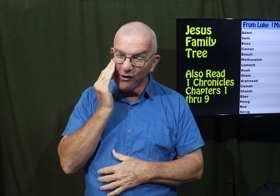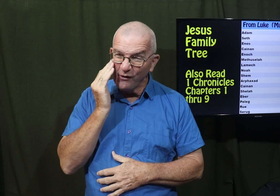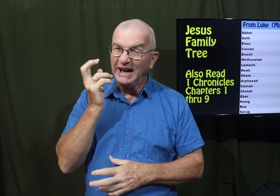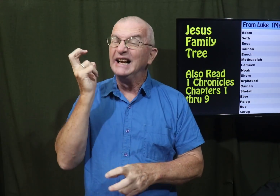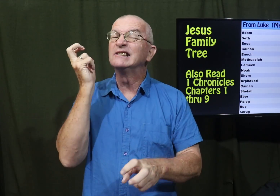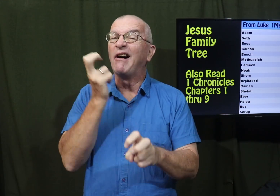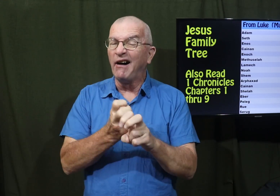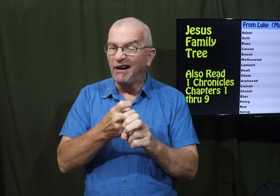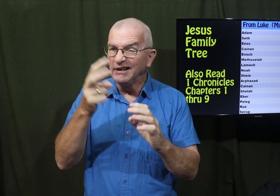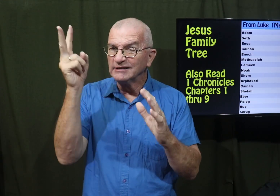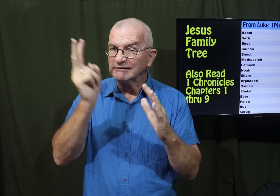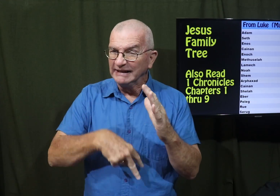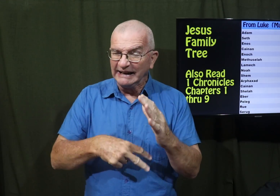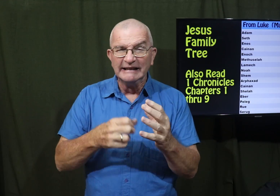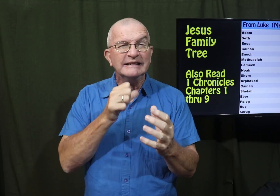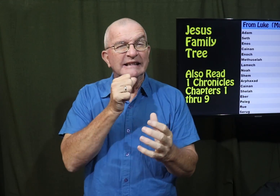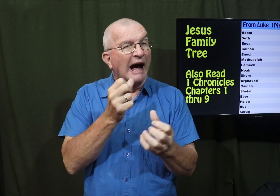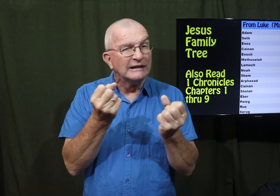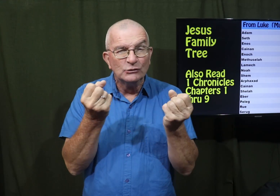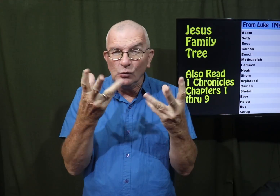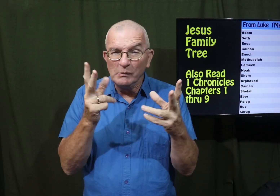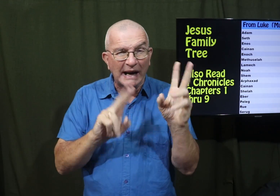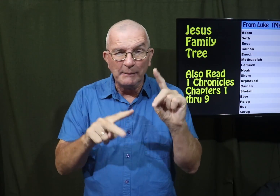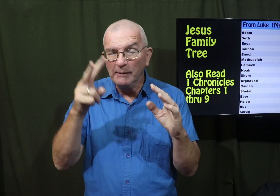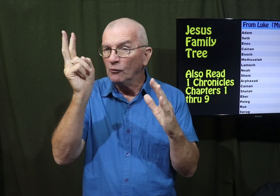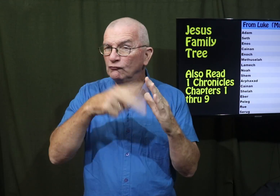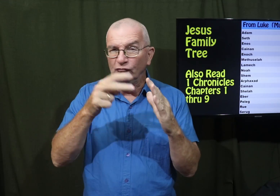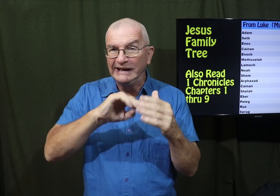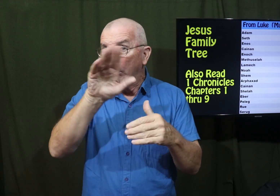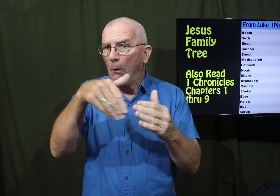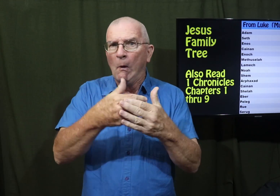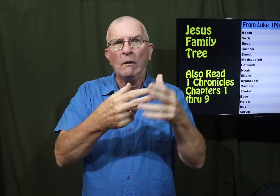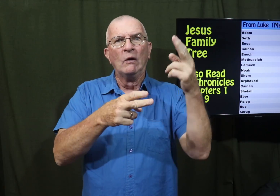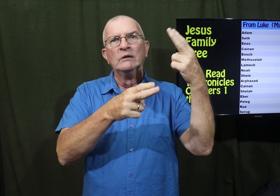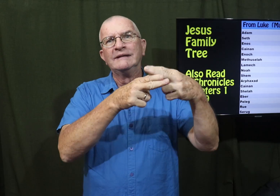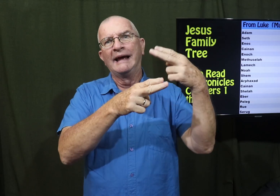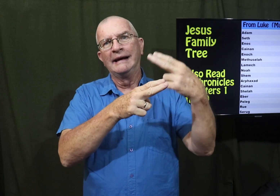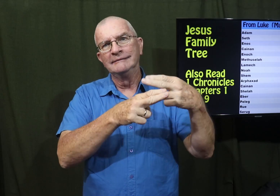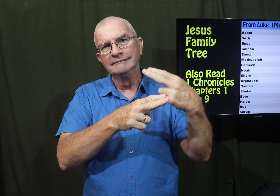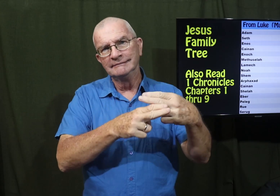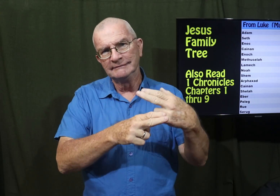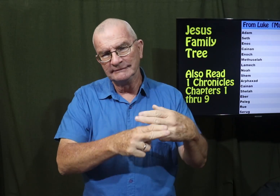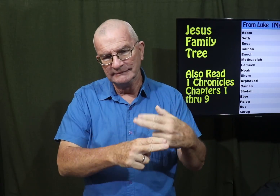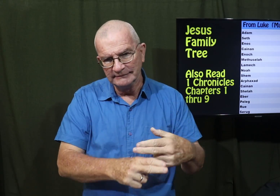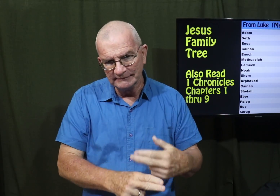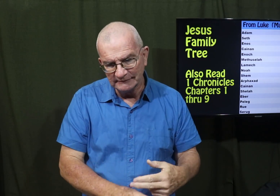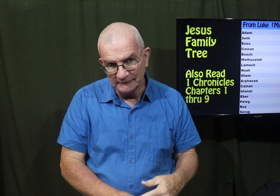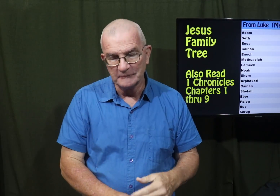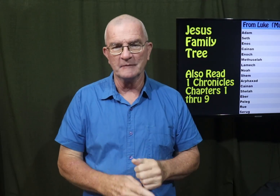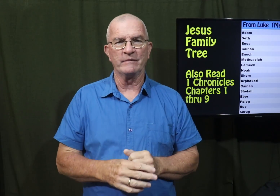I know it's hard to read all those names. No, not too many people read all those names.